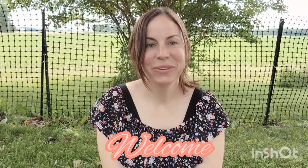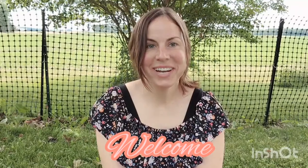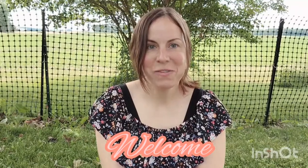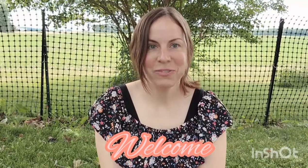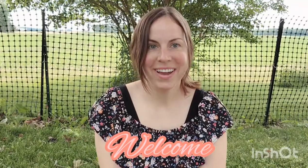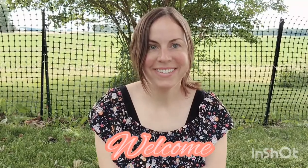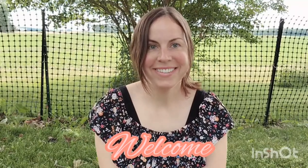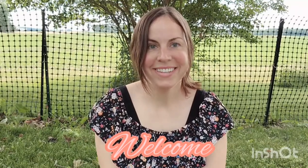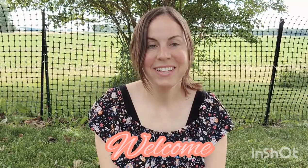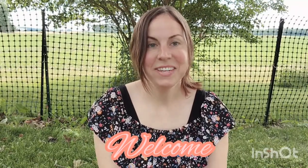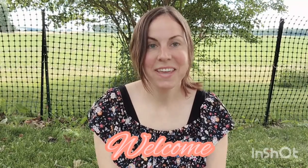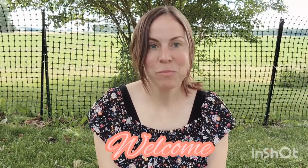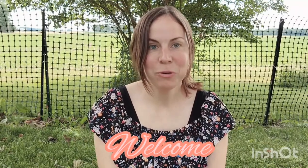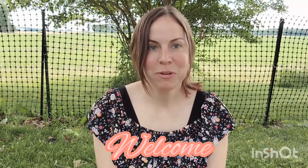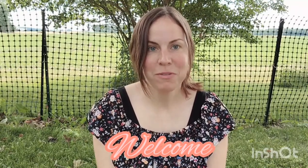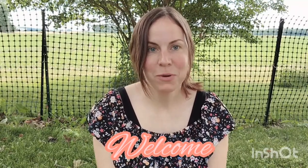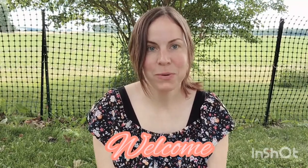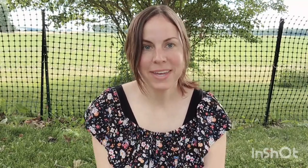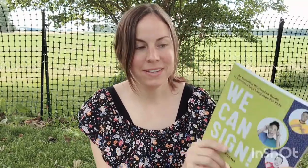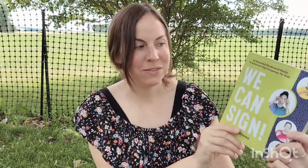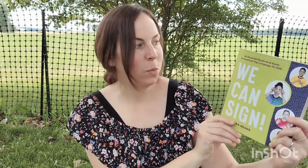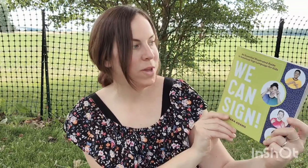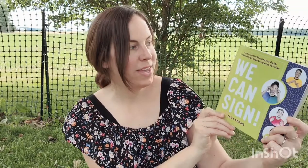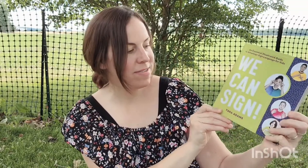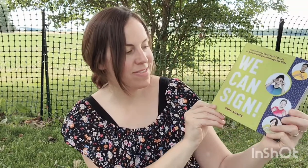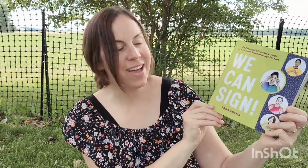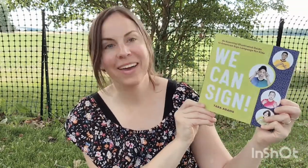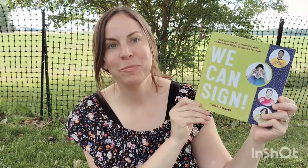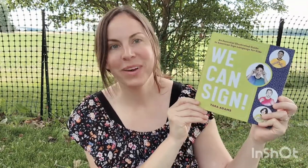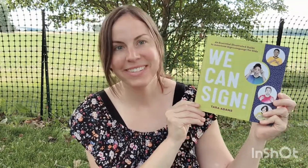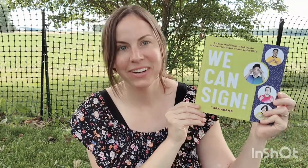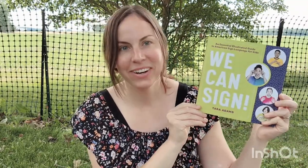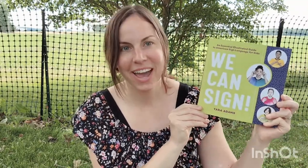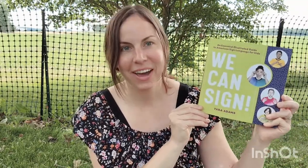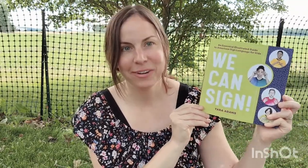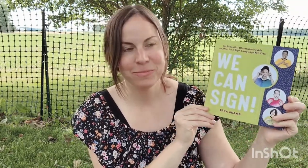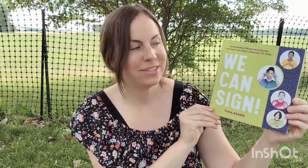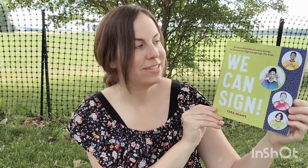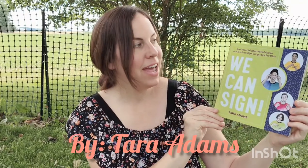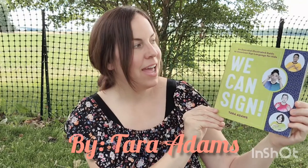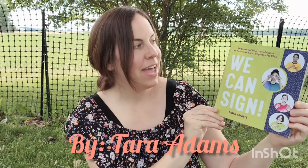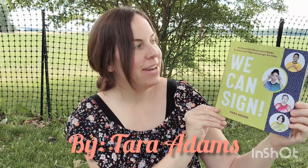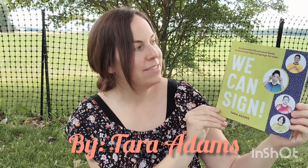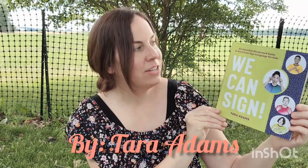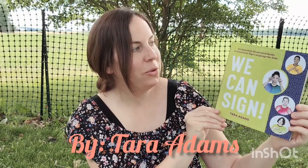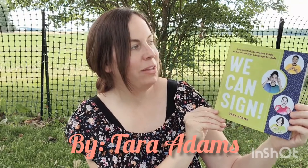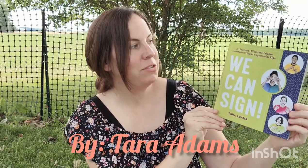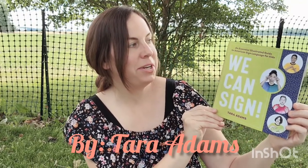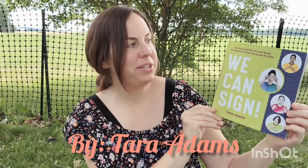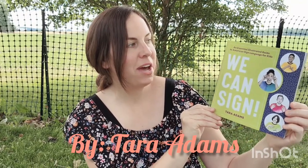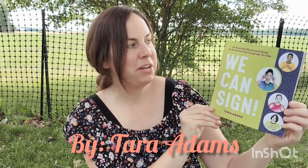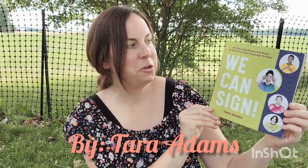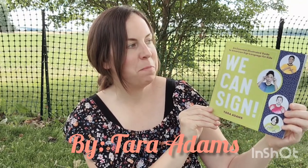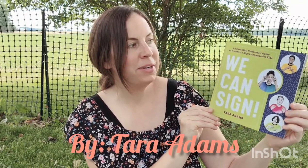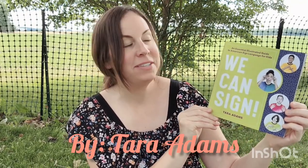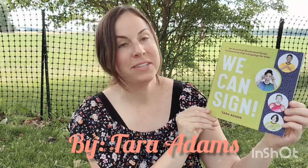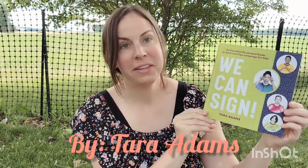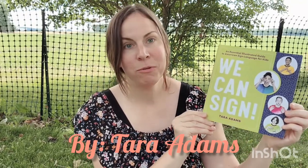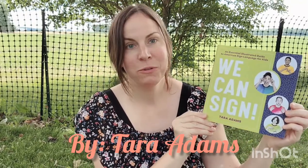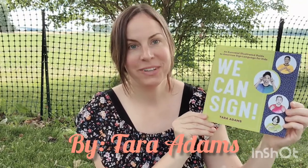Greetings, friends. Today's book review is We Can Sign by Tara Adams, an essential illustrated guide to American Sign Language for